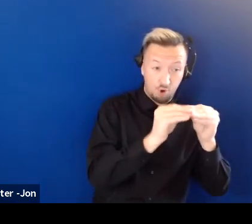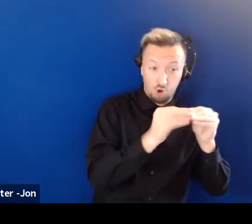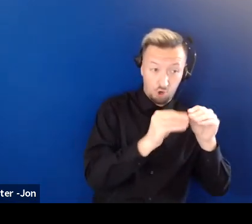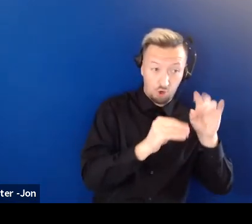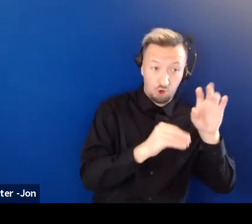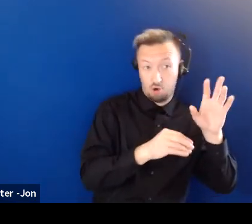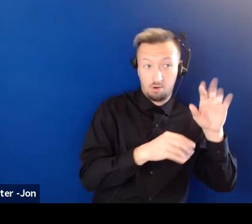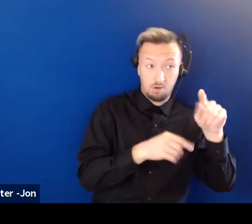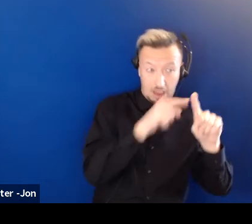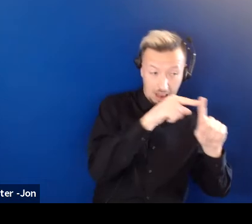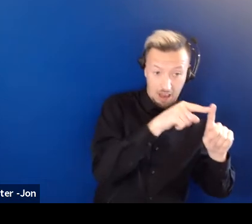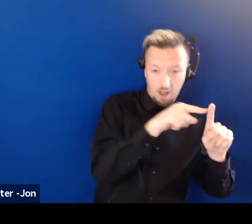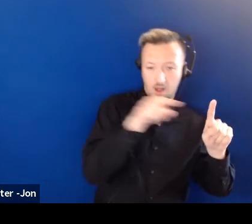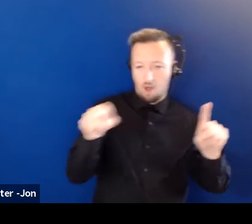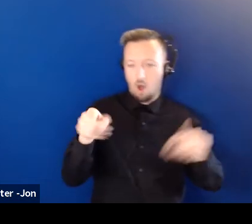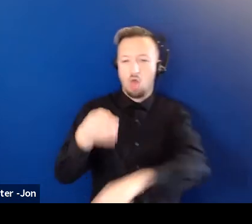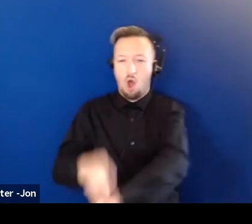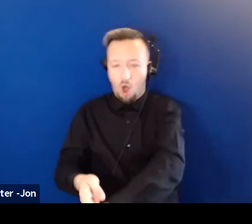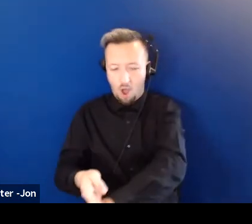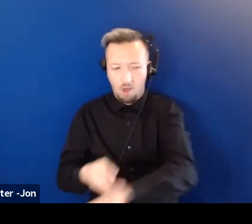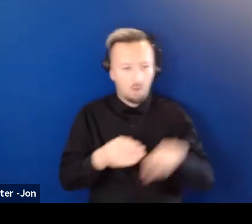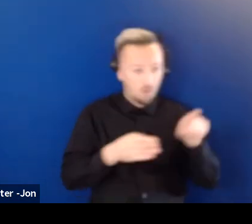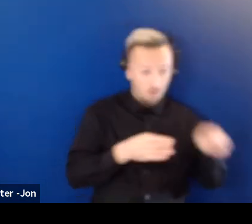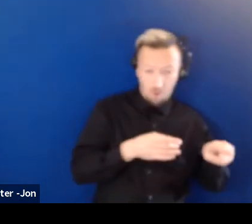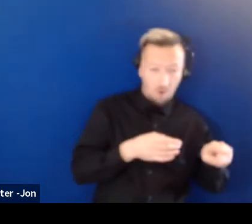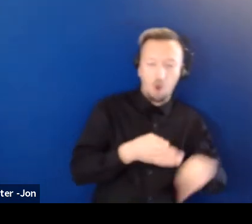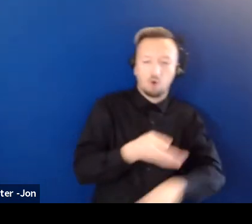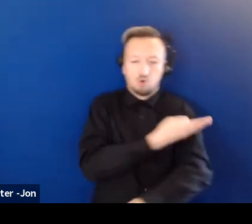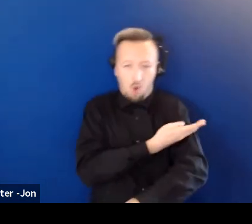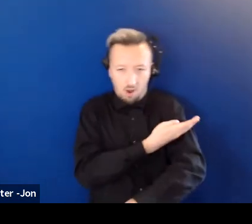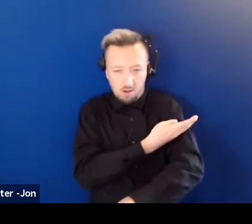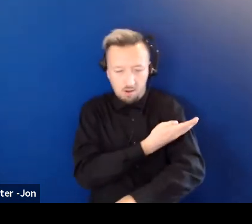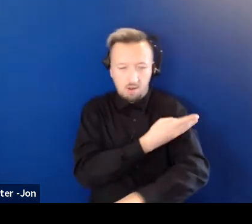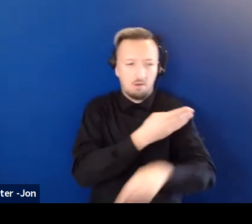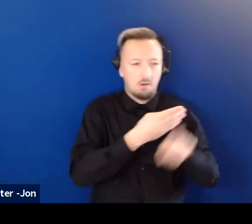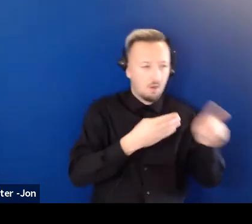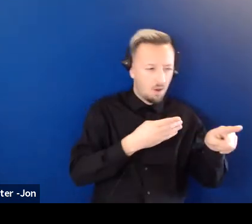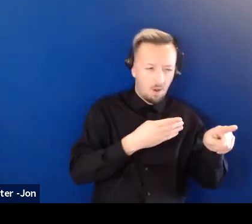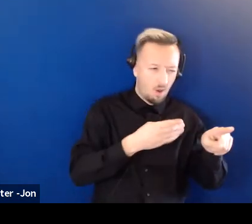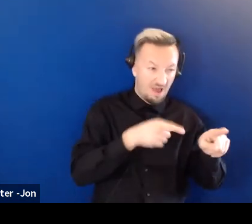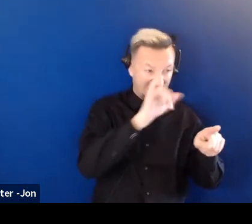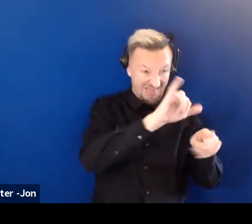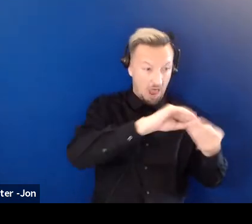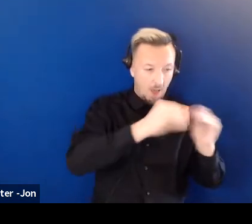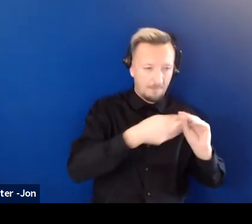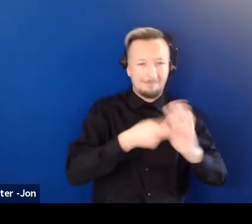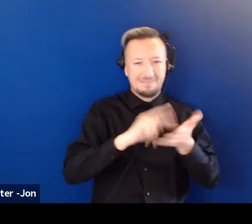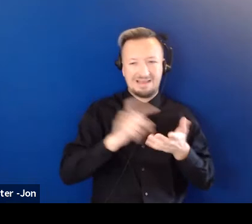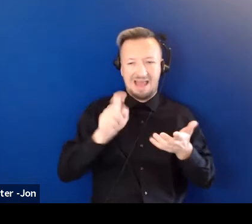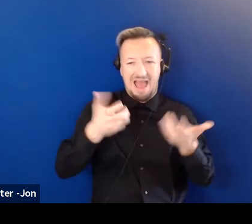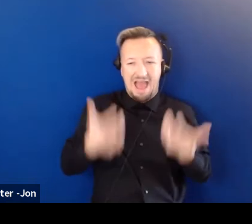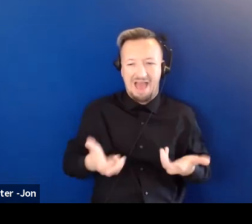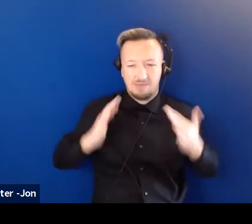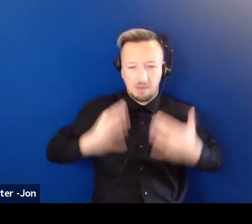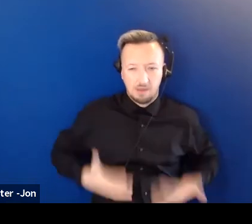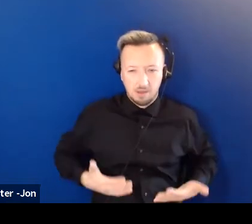This number means that it's okay for me to wear short sleeves. This number means that I should probably wear a sweater. And that way, I